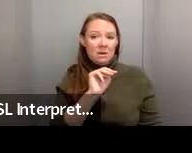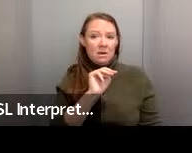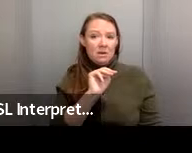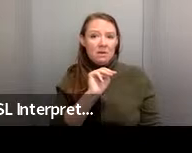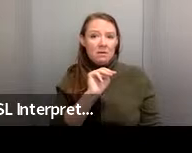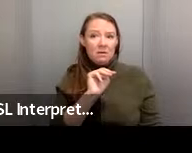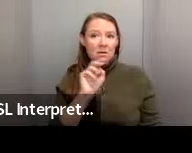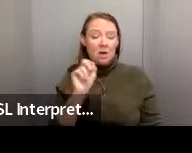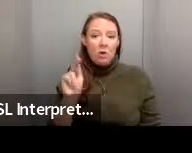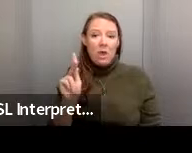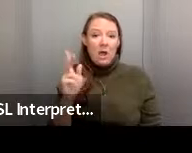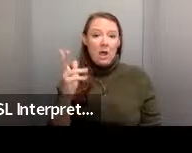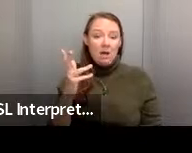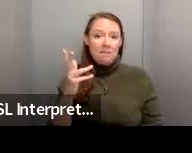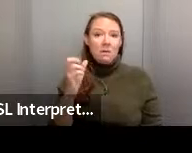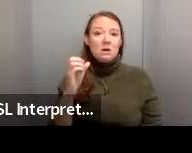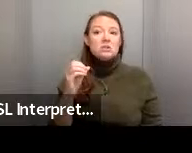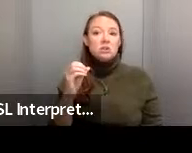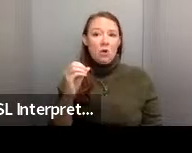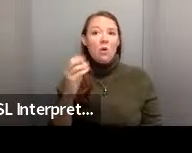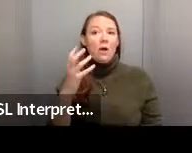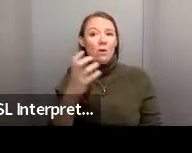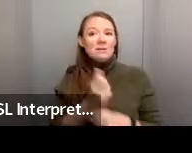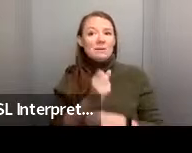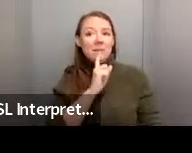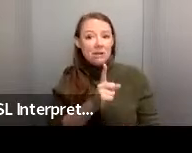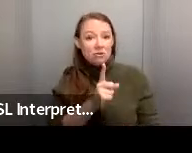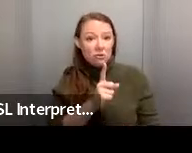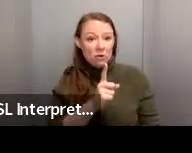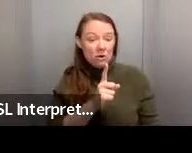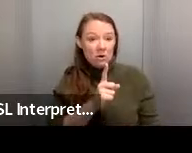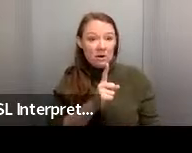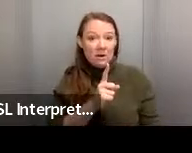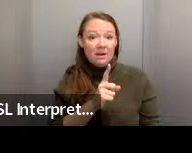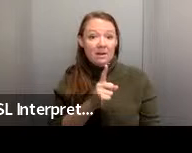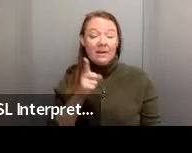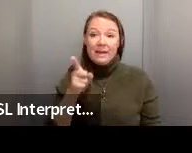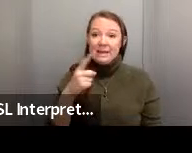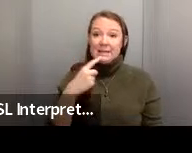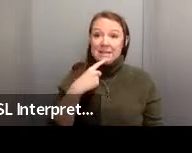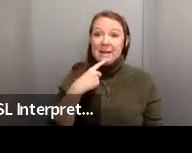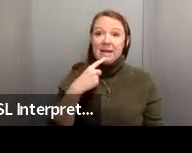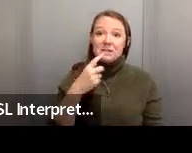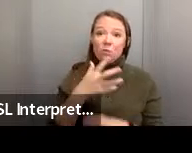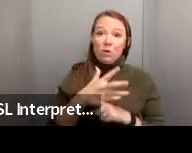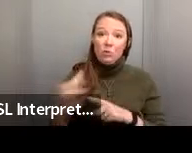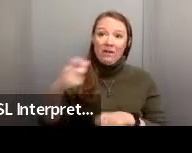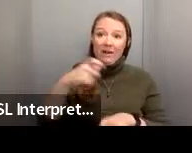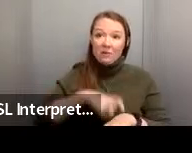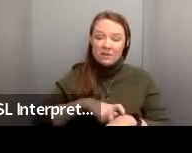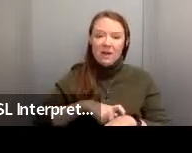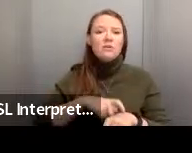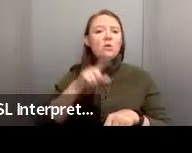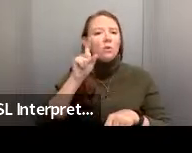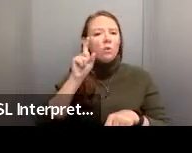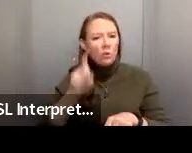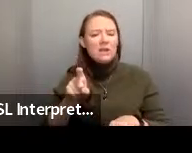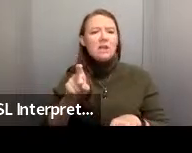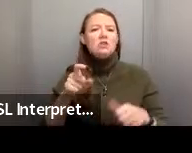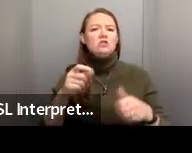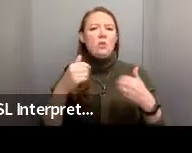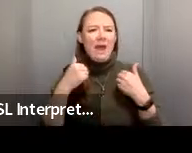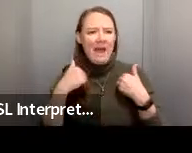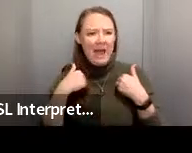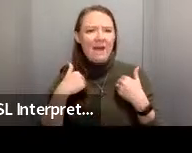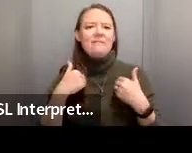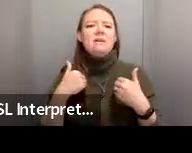okay. So I just want to make sure that even though it says that we've run out of time, we need to have a set